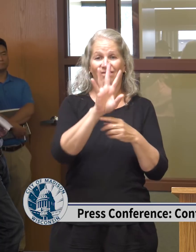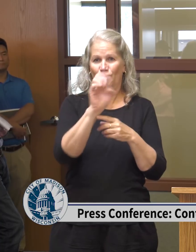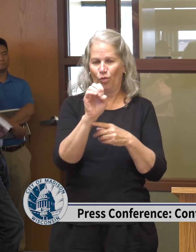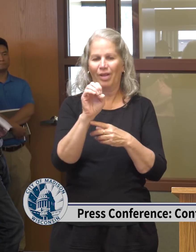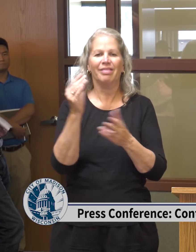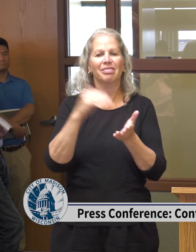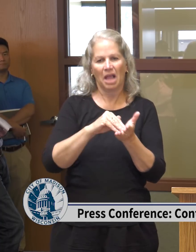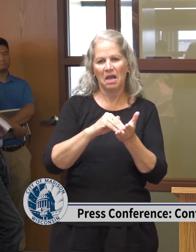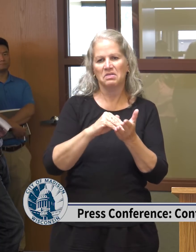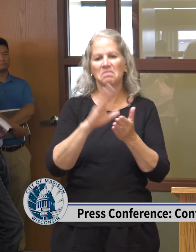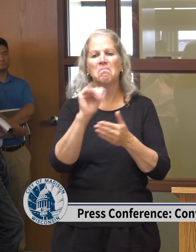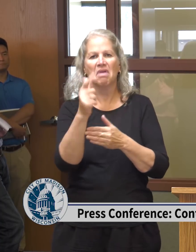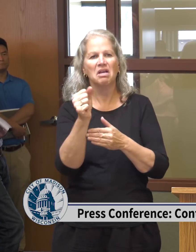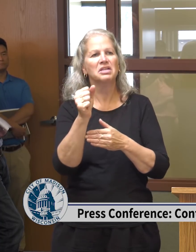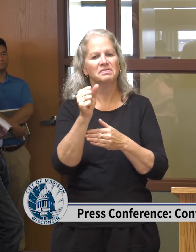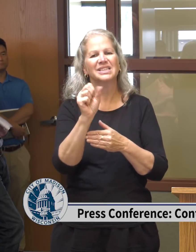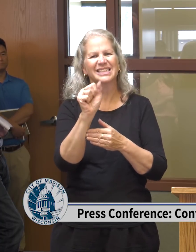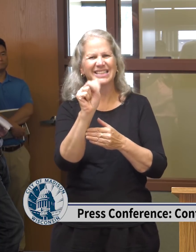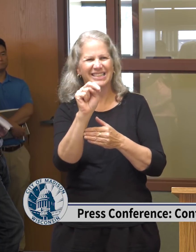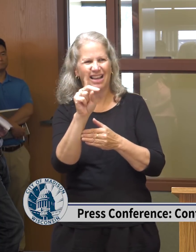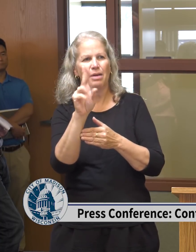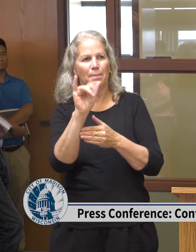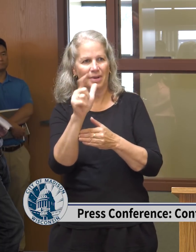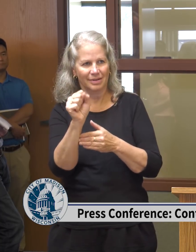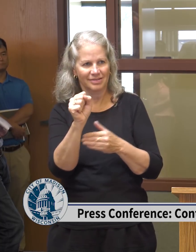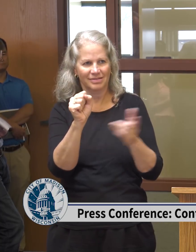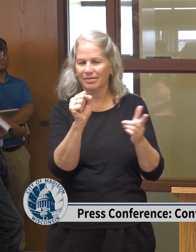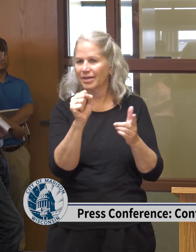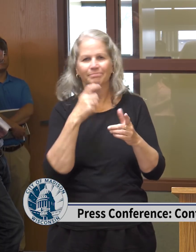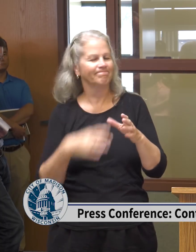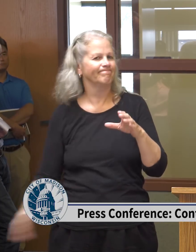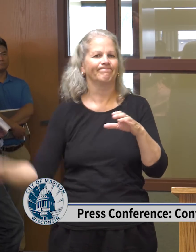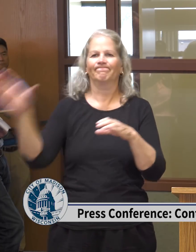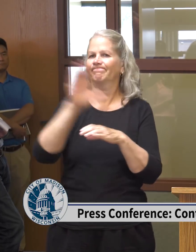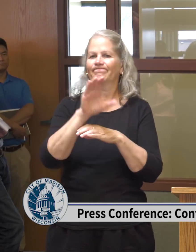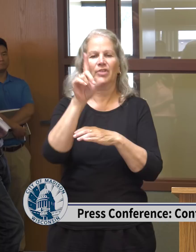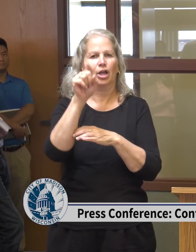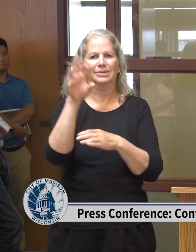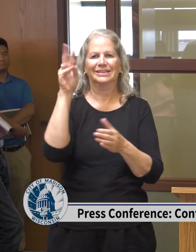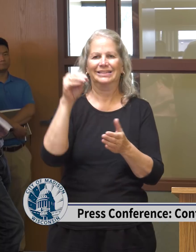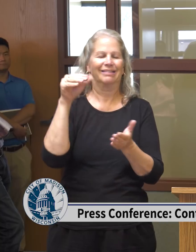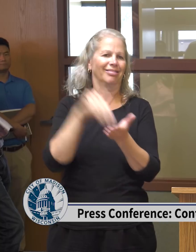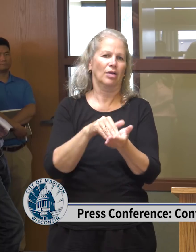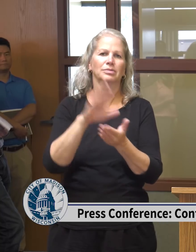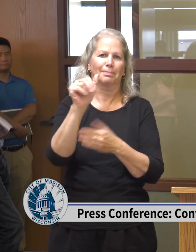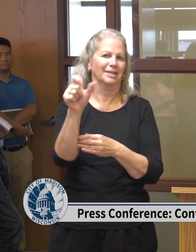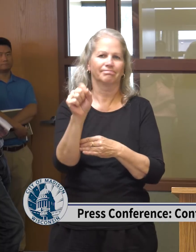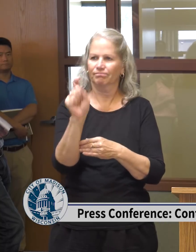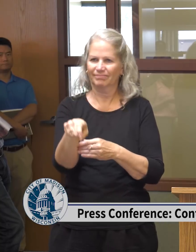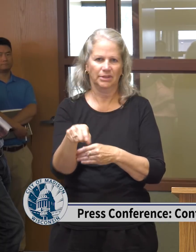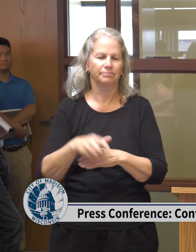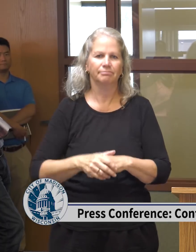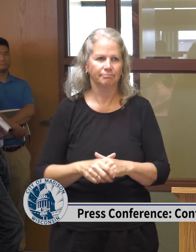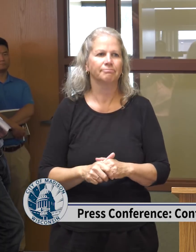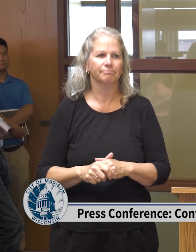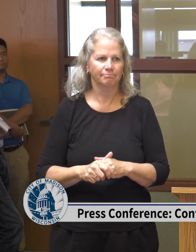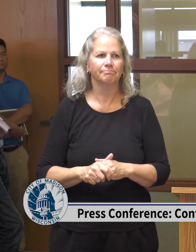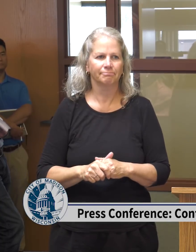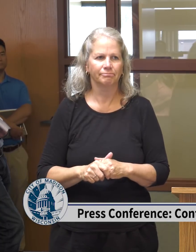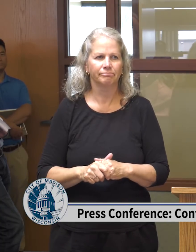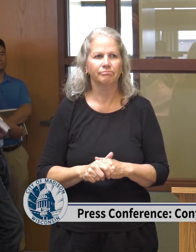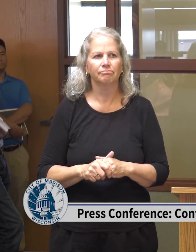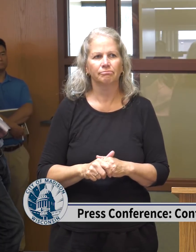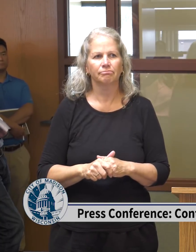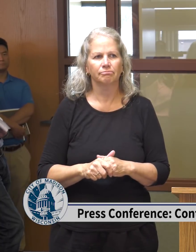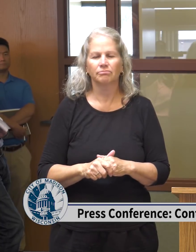out. I do want to thank the National Guard and the volunteers who've helped fill those sandbags and